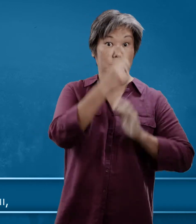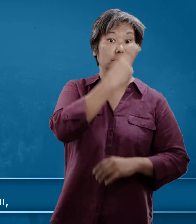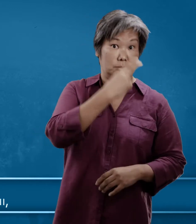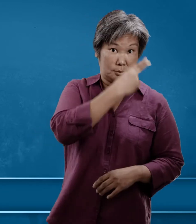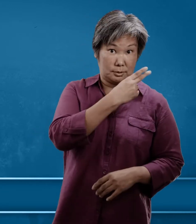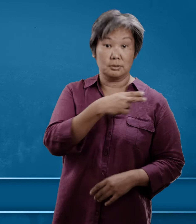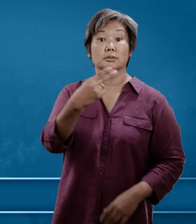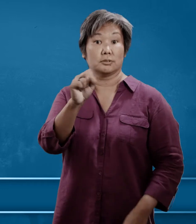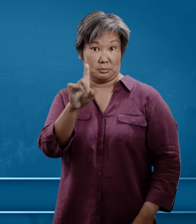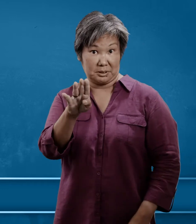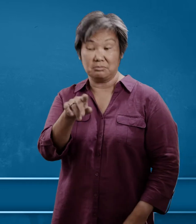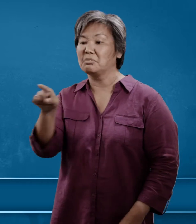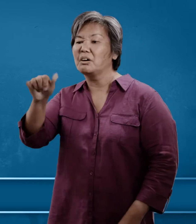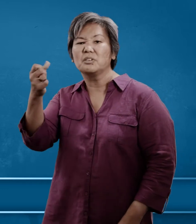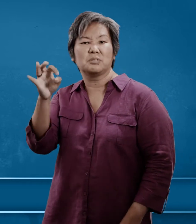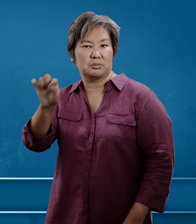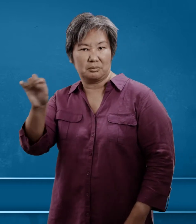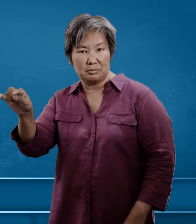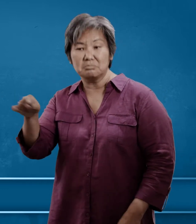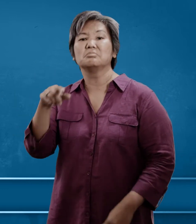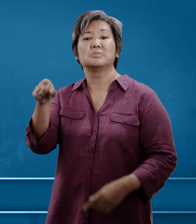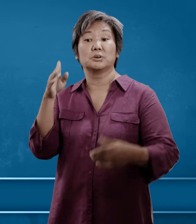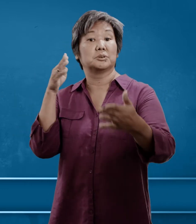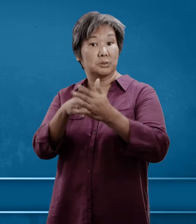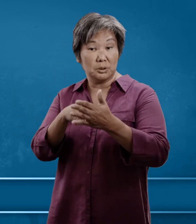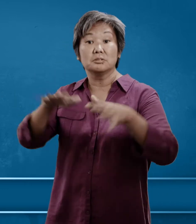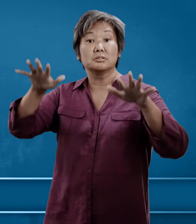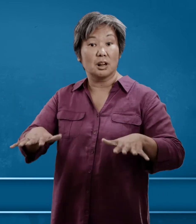Hawaii School for the Deaf and Blind, and others.